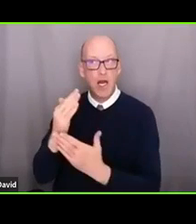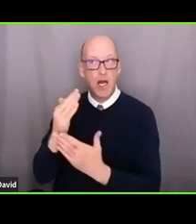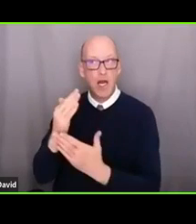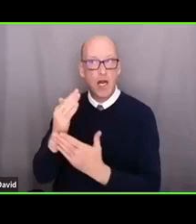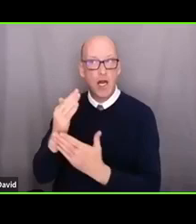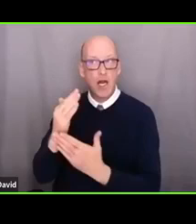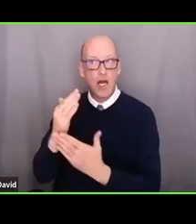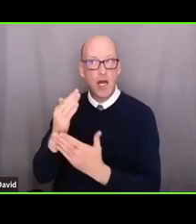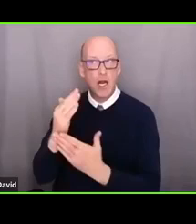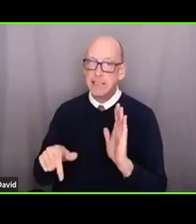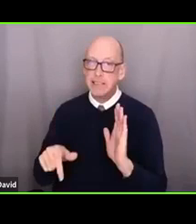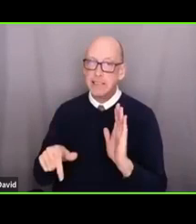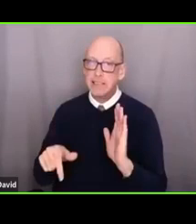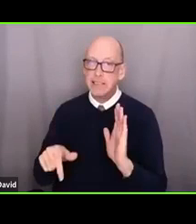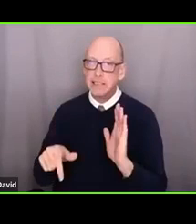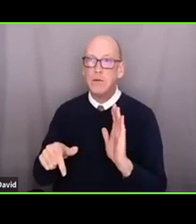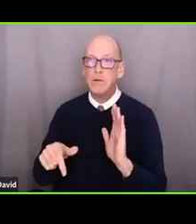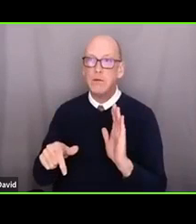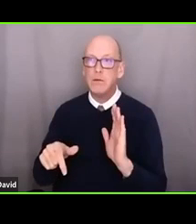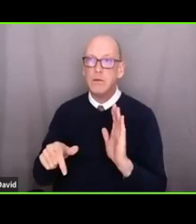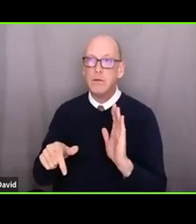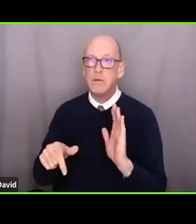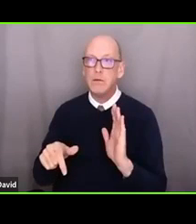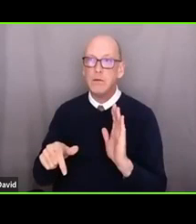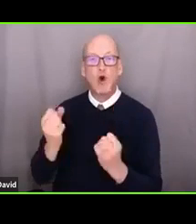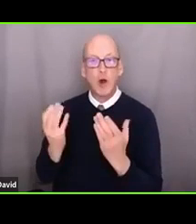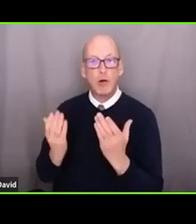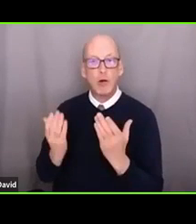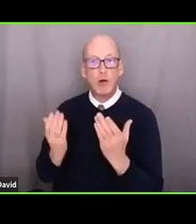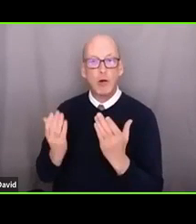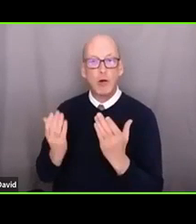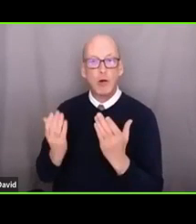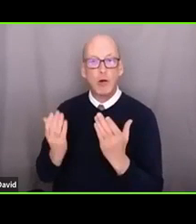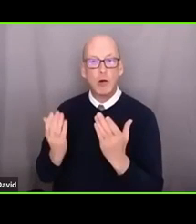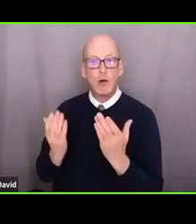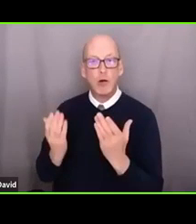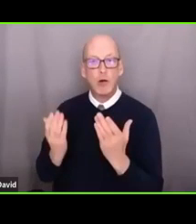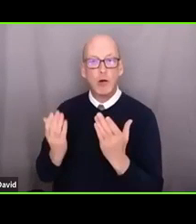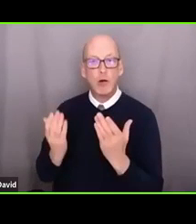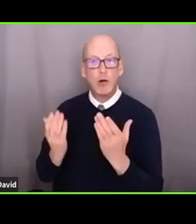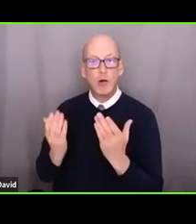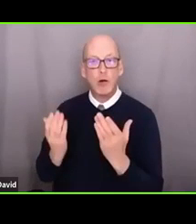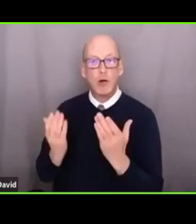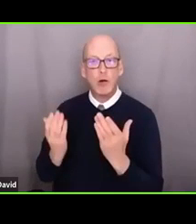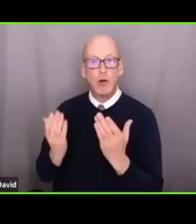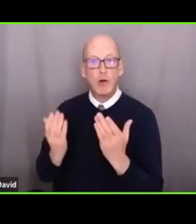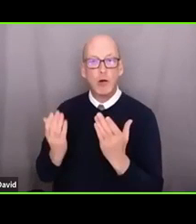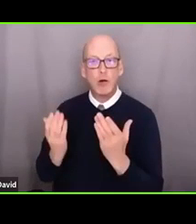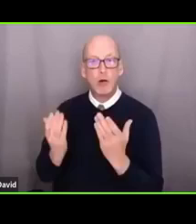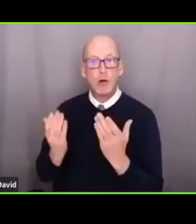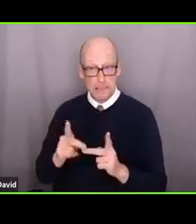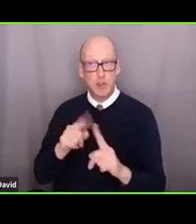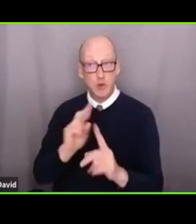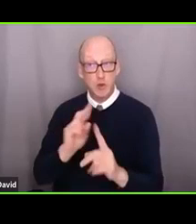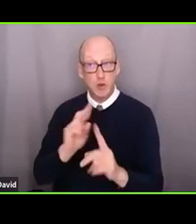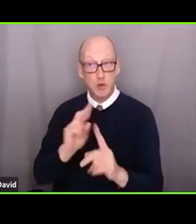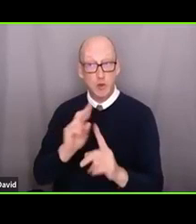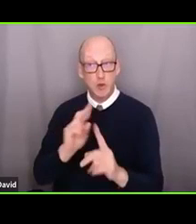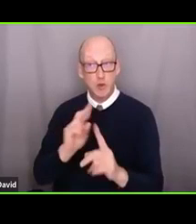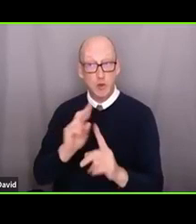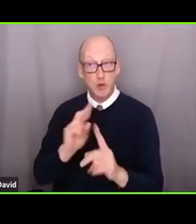Again, this was a strong recommendation to those long-term care facilities to participate,